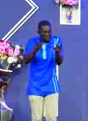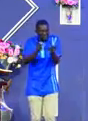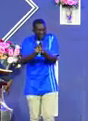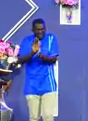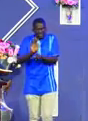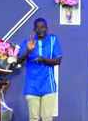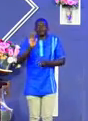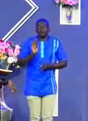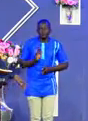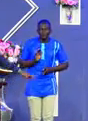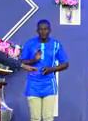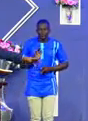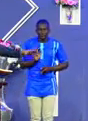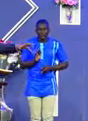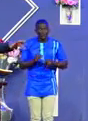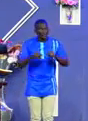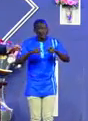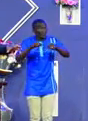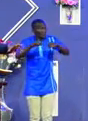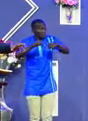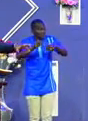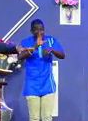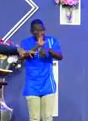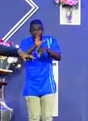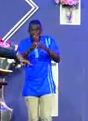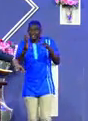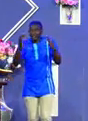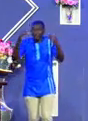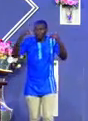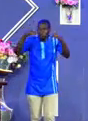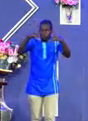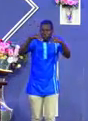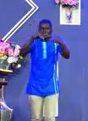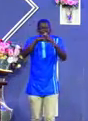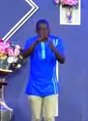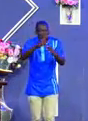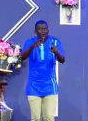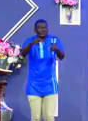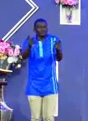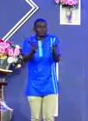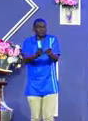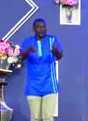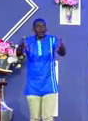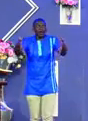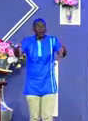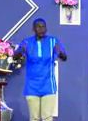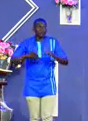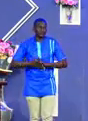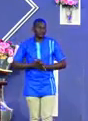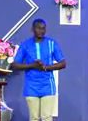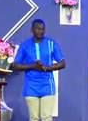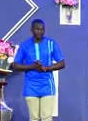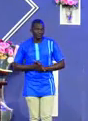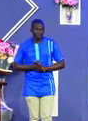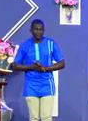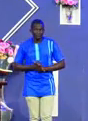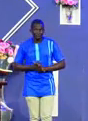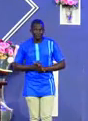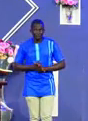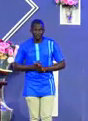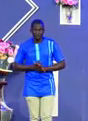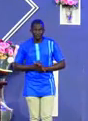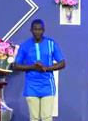its position. Olwaleero ekkanisa ekuŋŋaanye mu kifo kyayo. Today the church has gathered to its position.